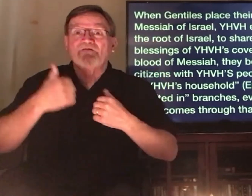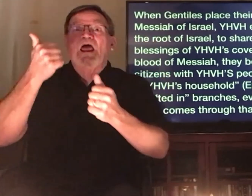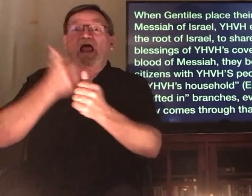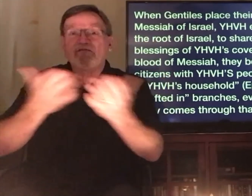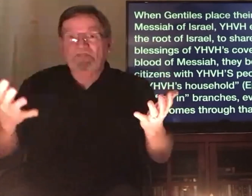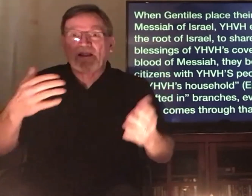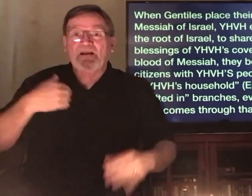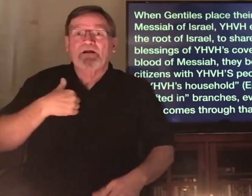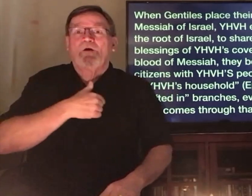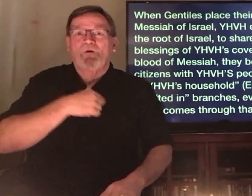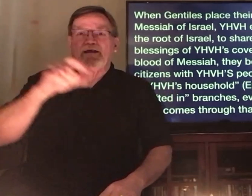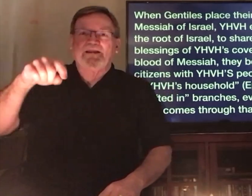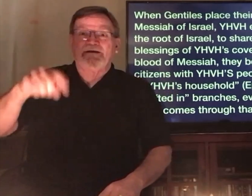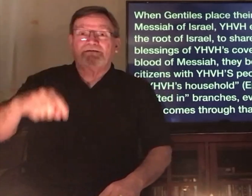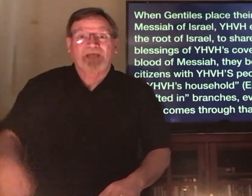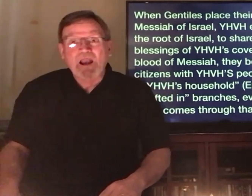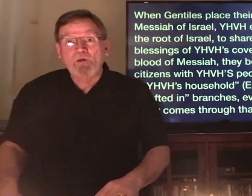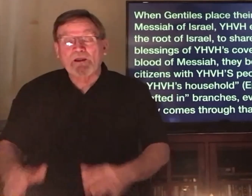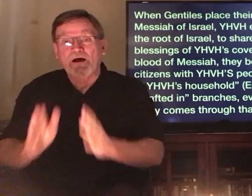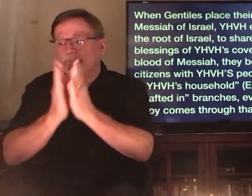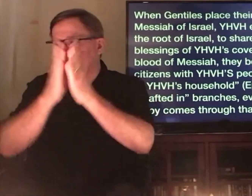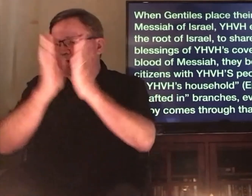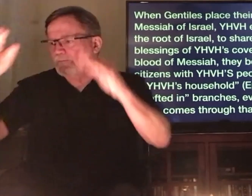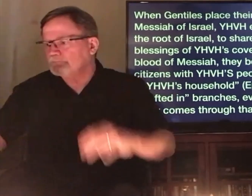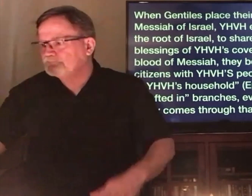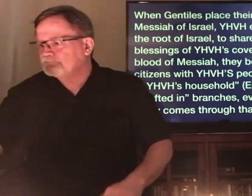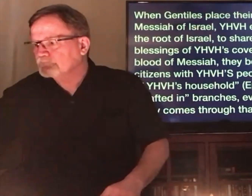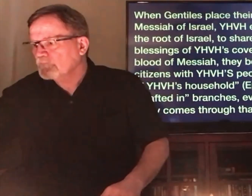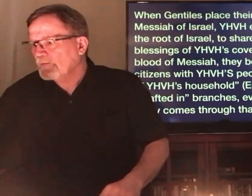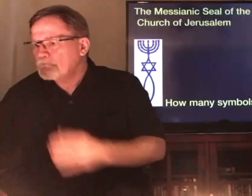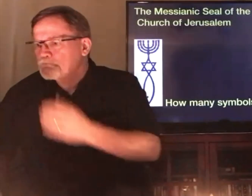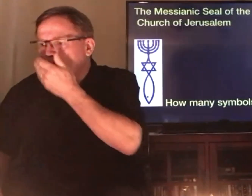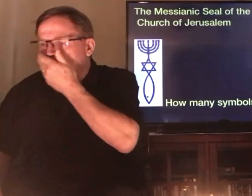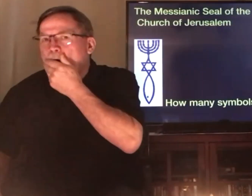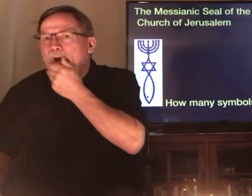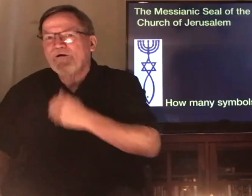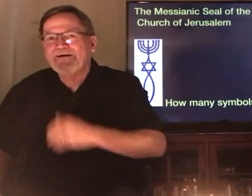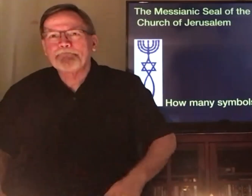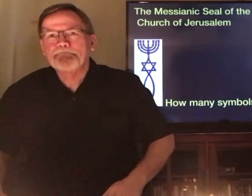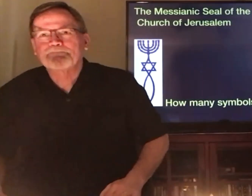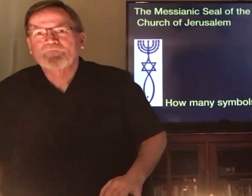covenant of promise. Without hope and without